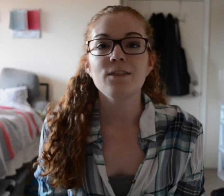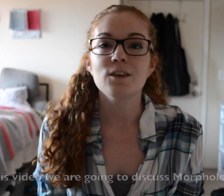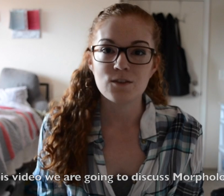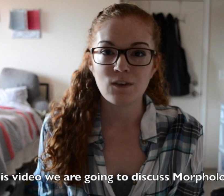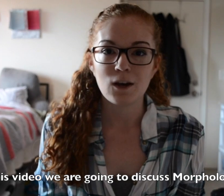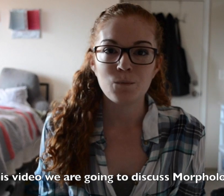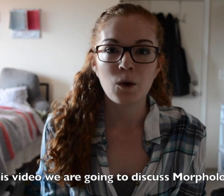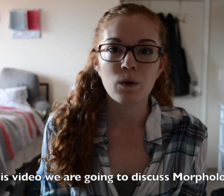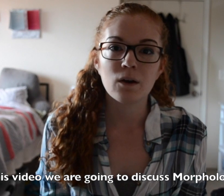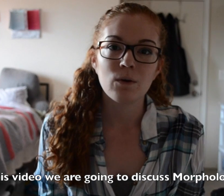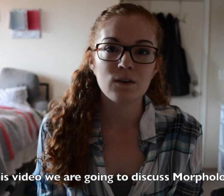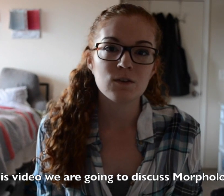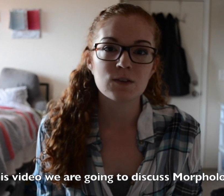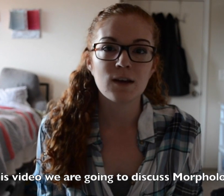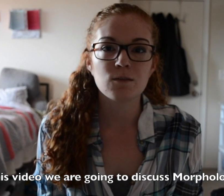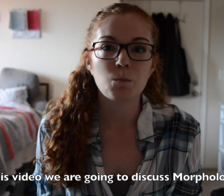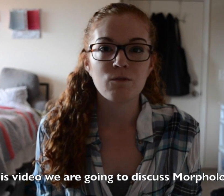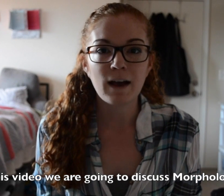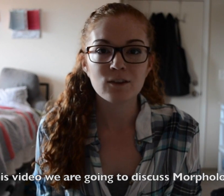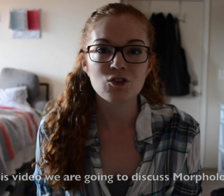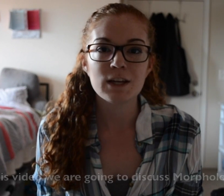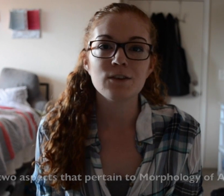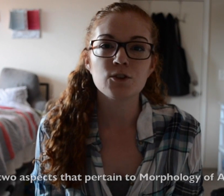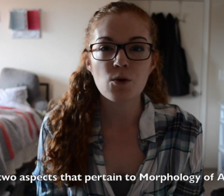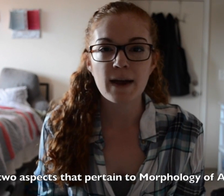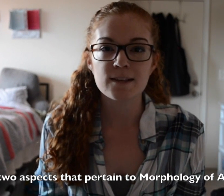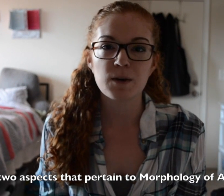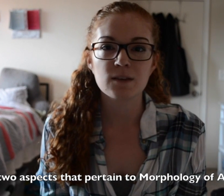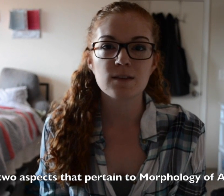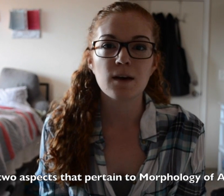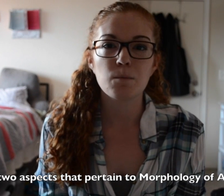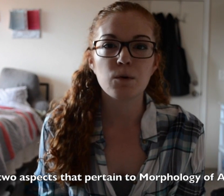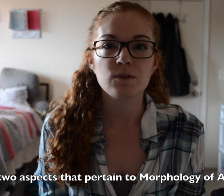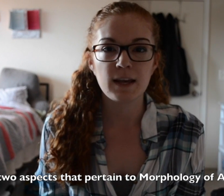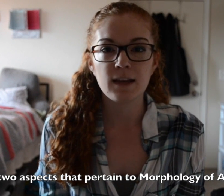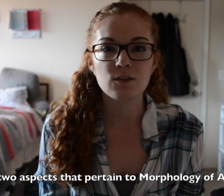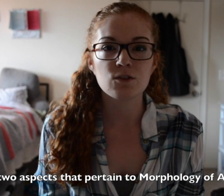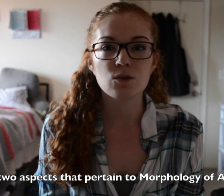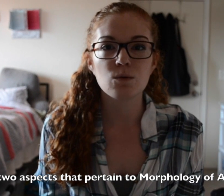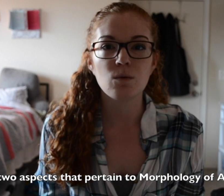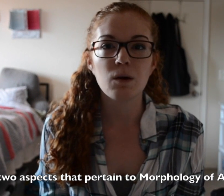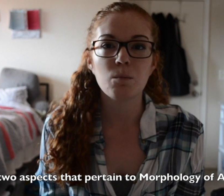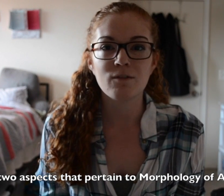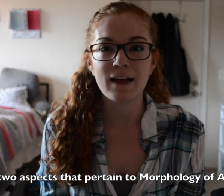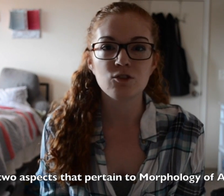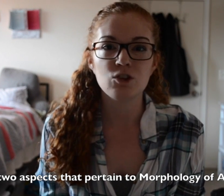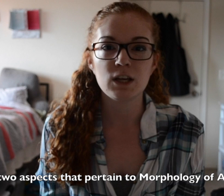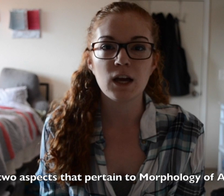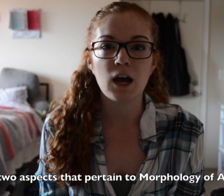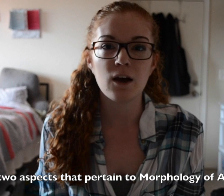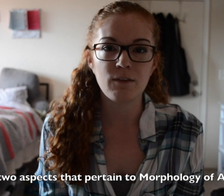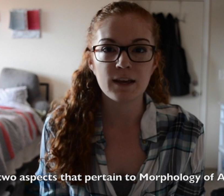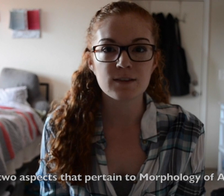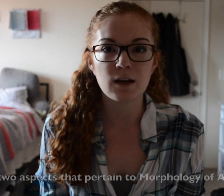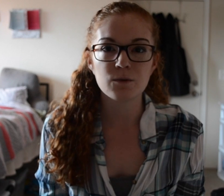In this video, we are going to discuss morphology and two aspects that pertain to morphology of ASL. So there will